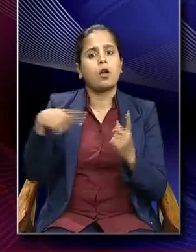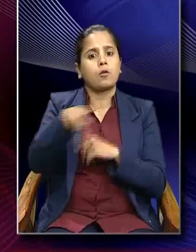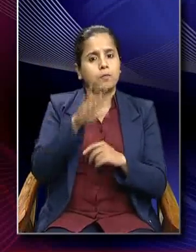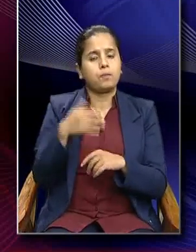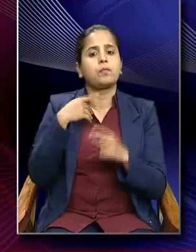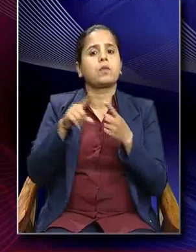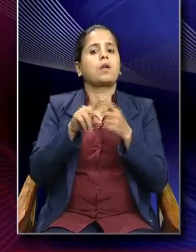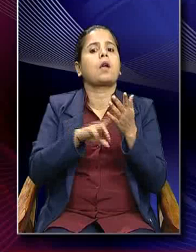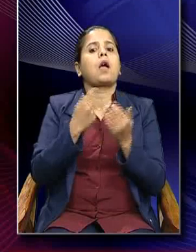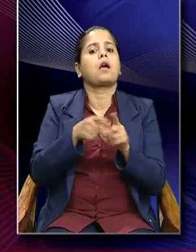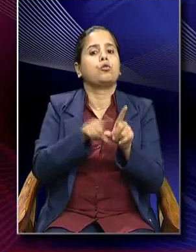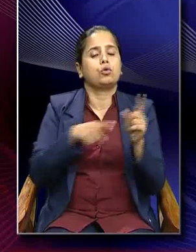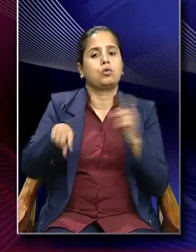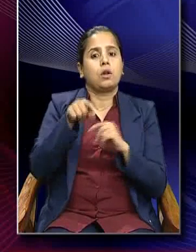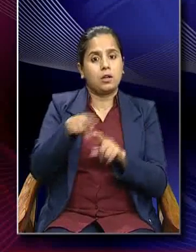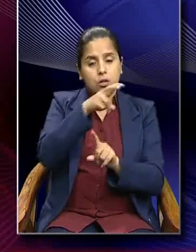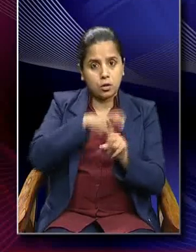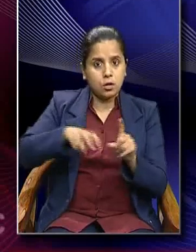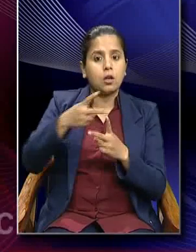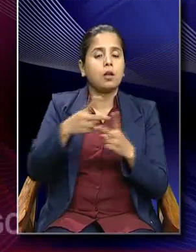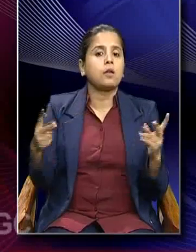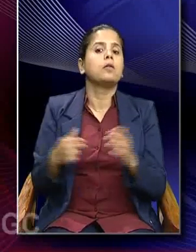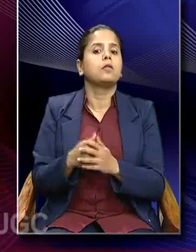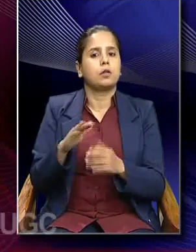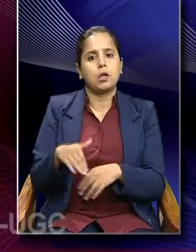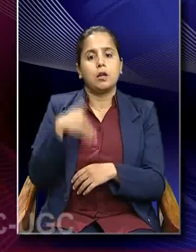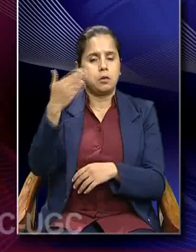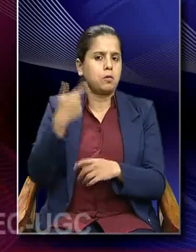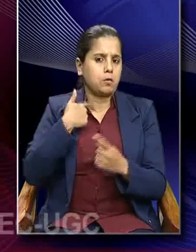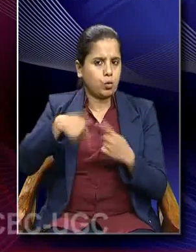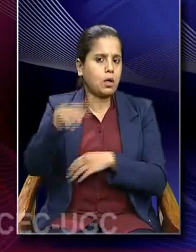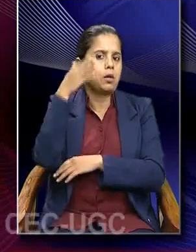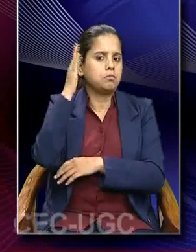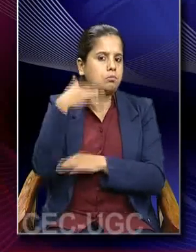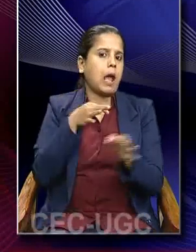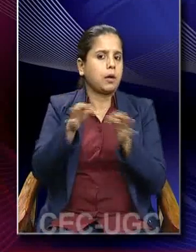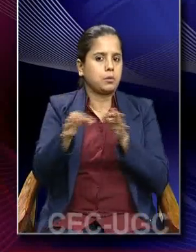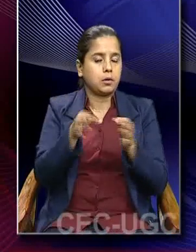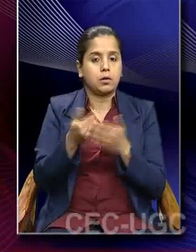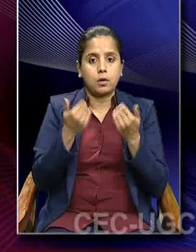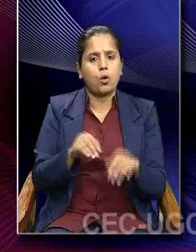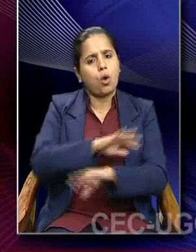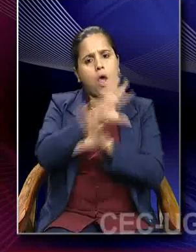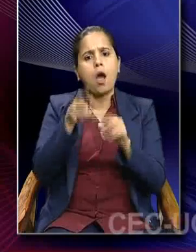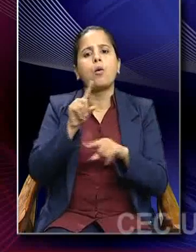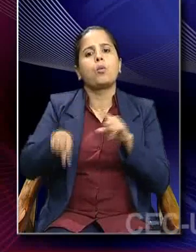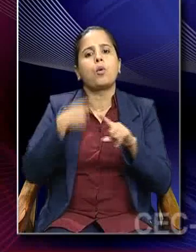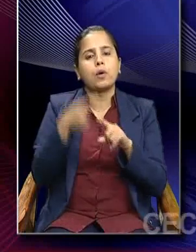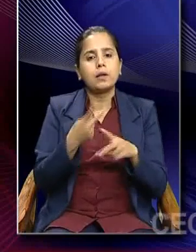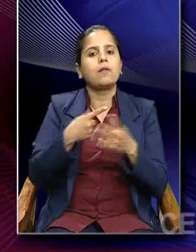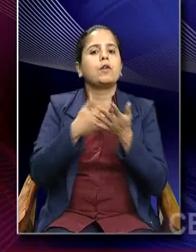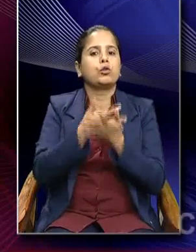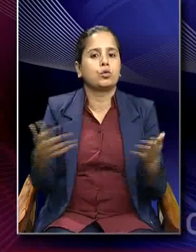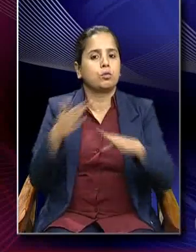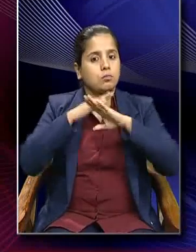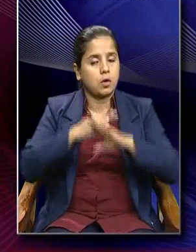energy transition in the next lecture. So this was all about energy security